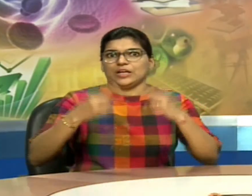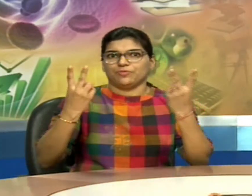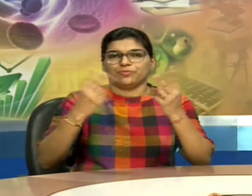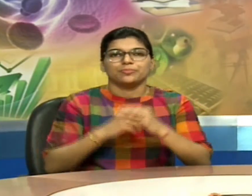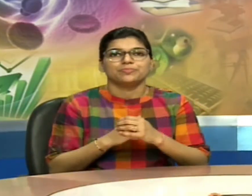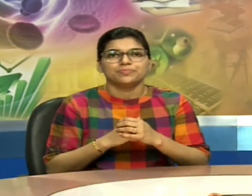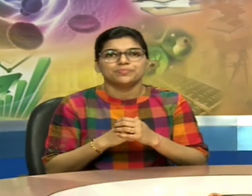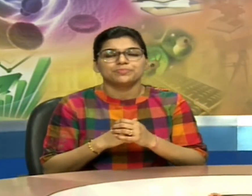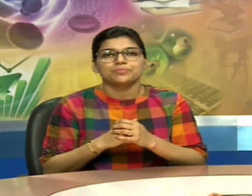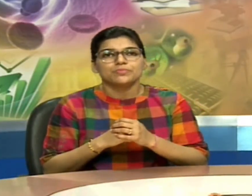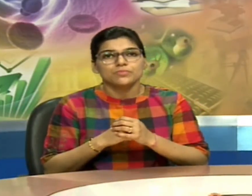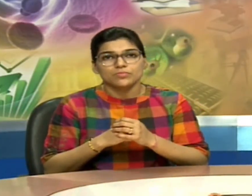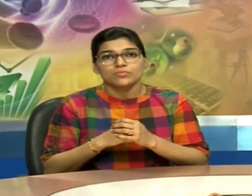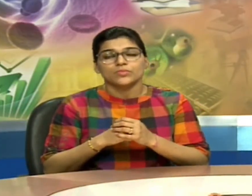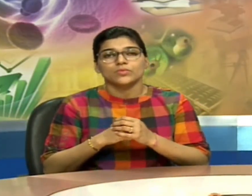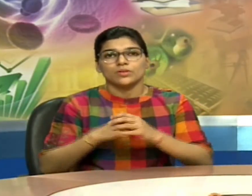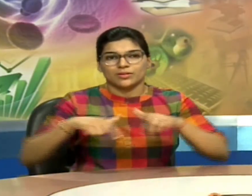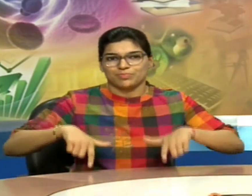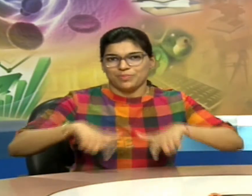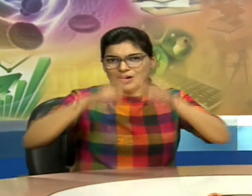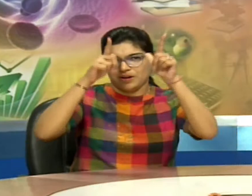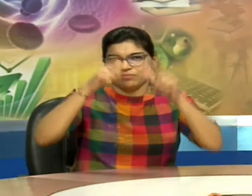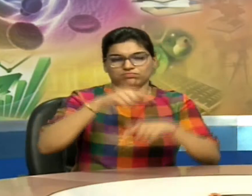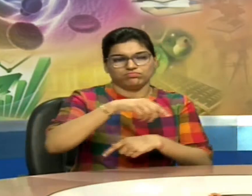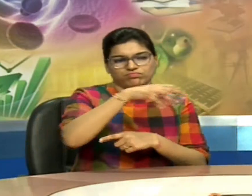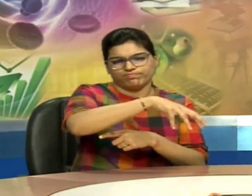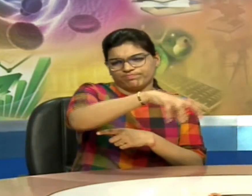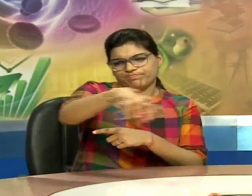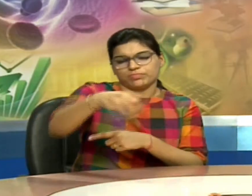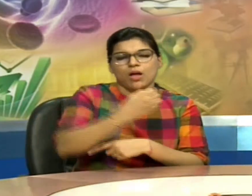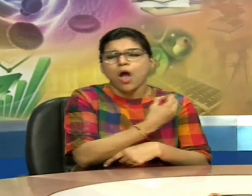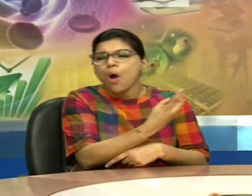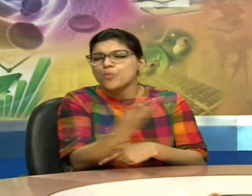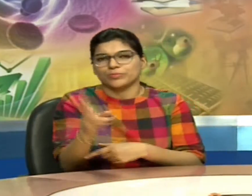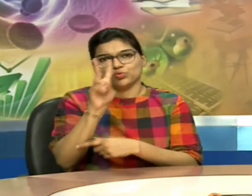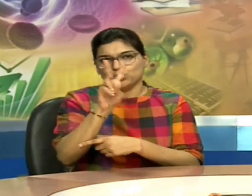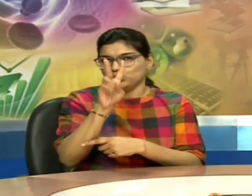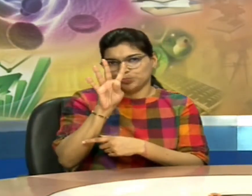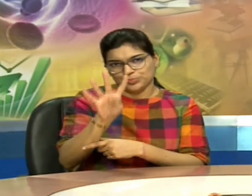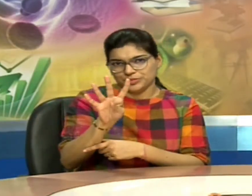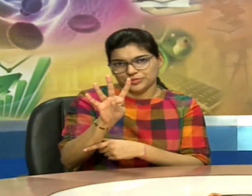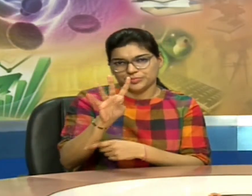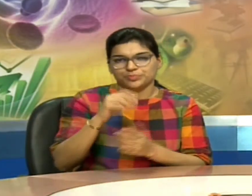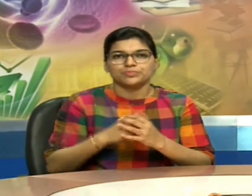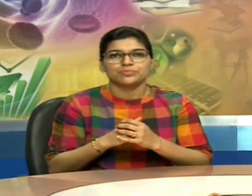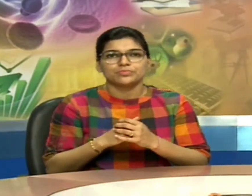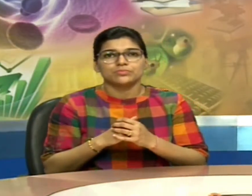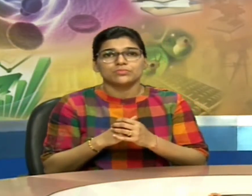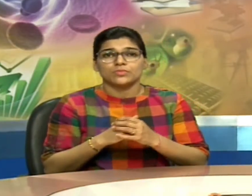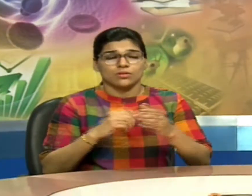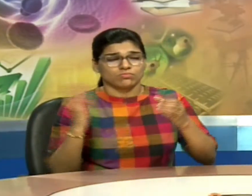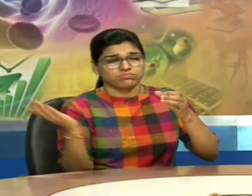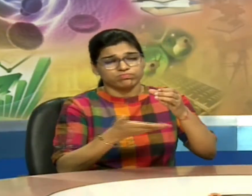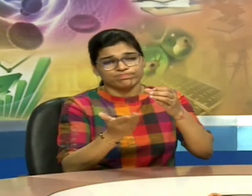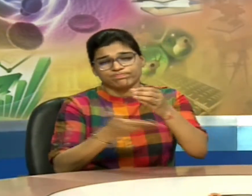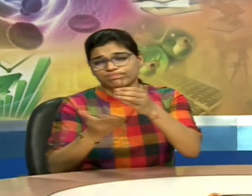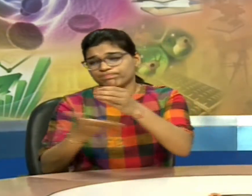Now, we will discuss some interesting facts. Do you know that